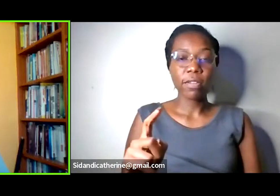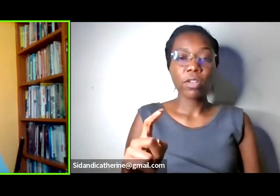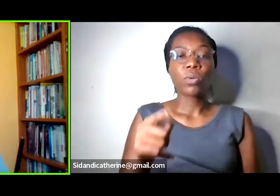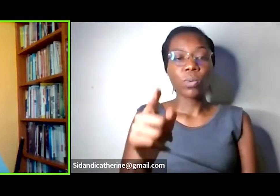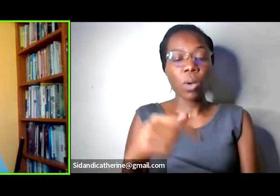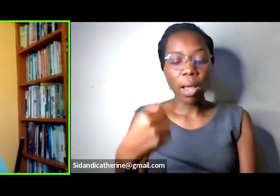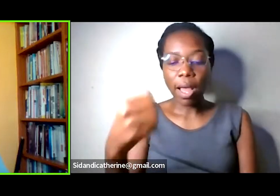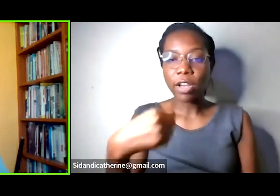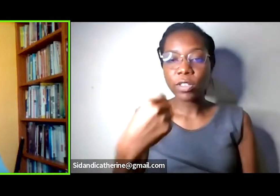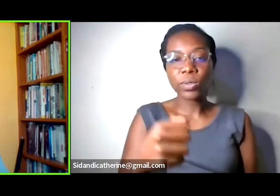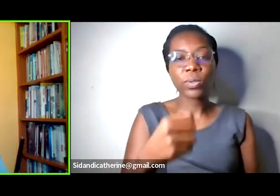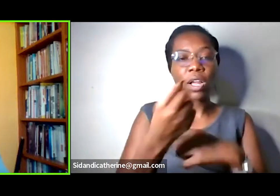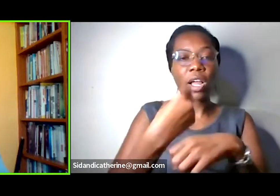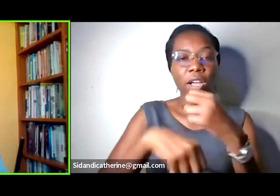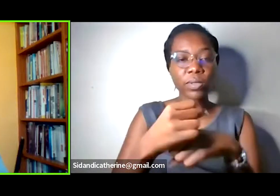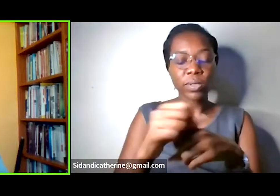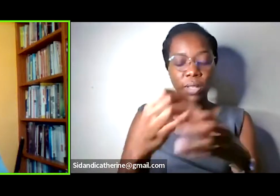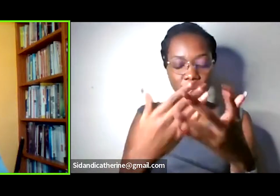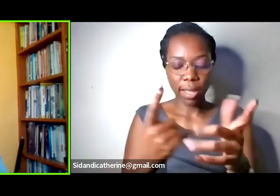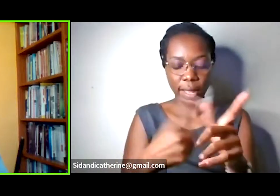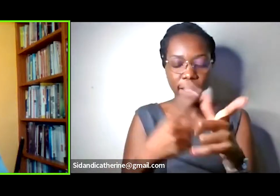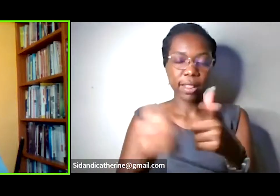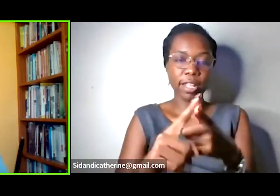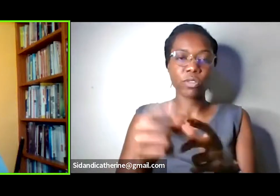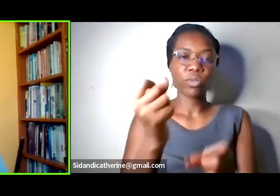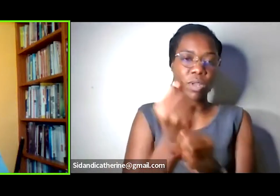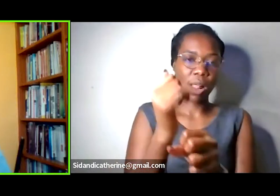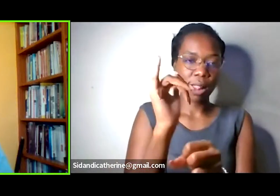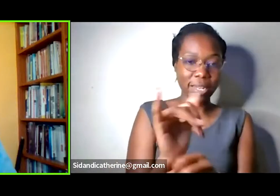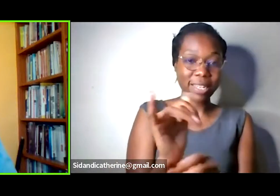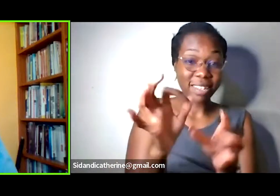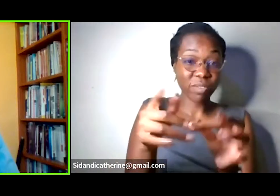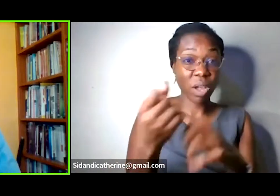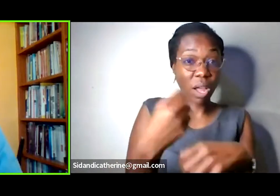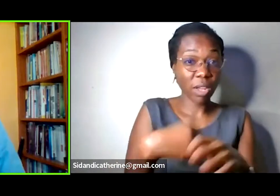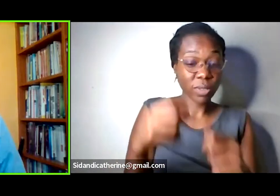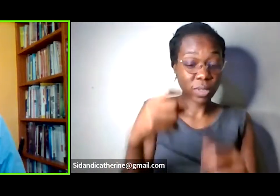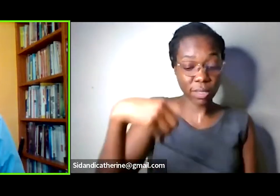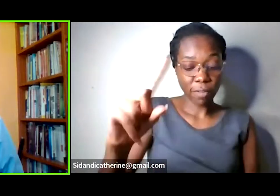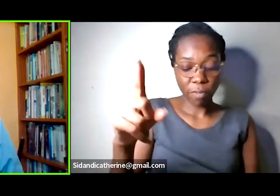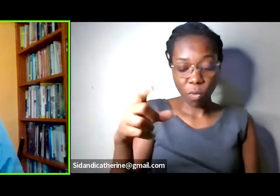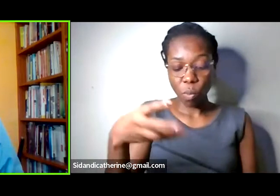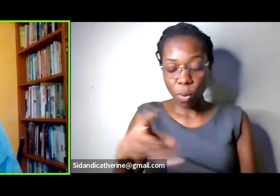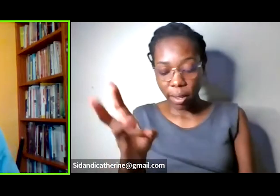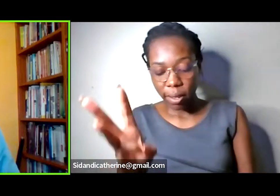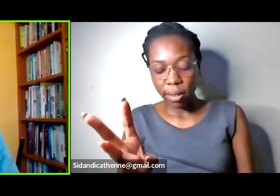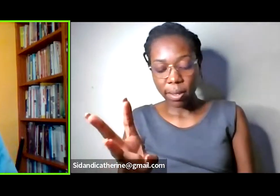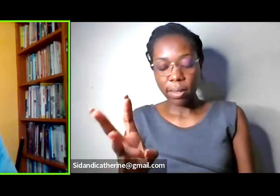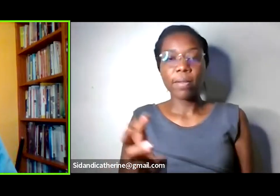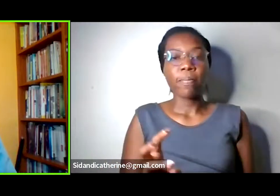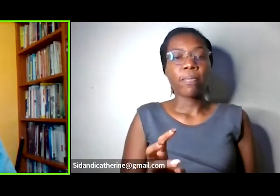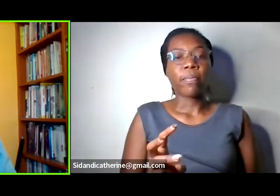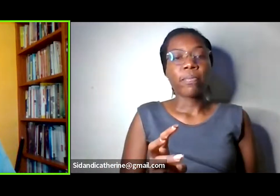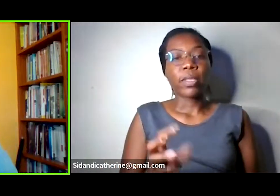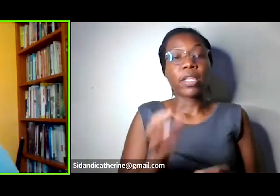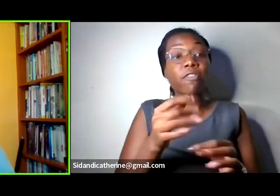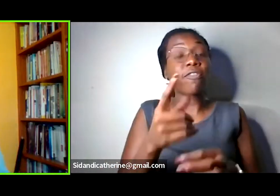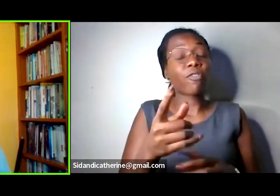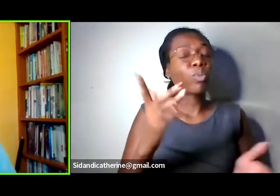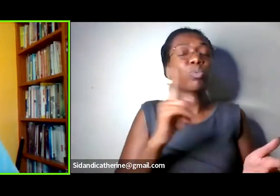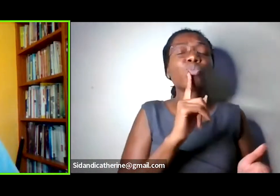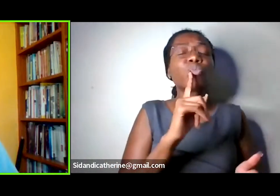them. You have educated them. And then they are wondering, are you for real?